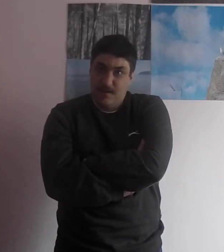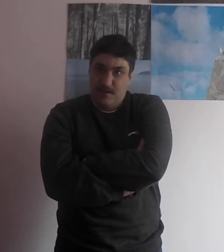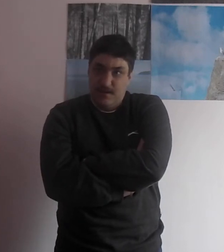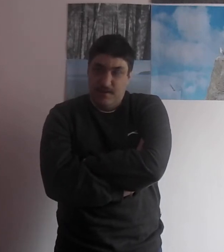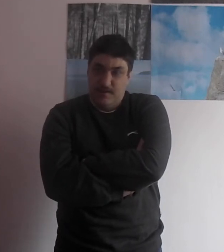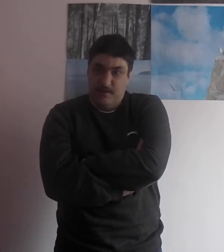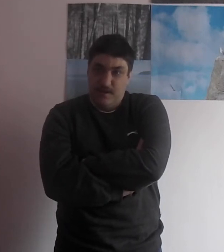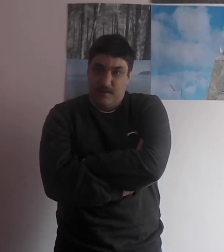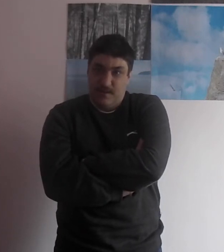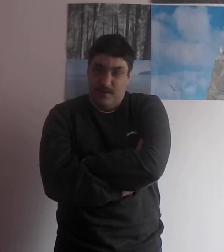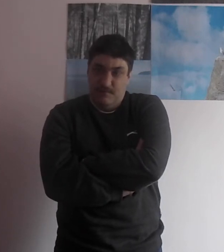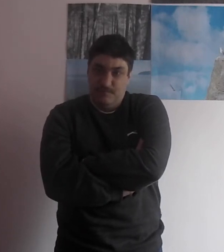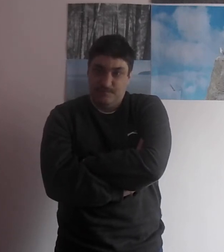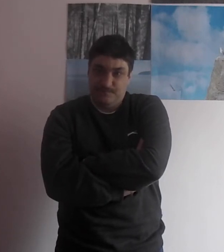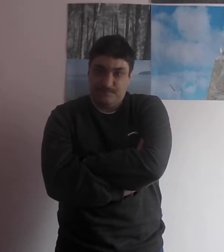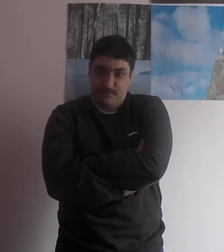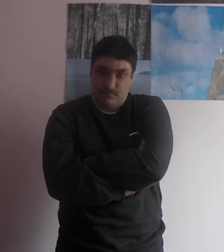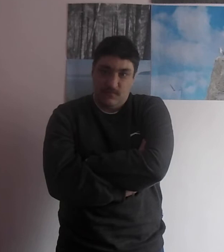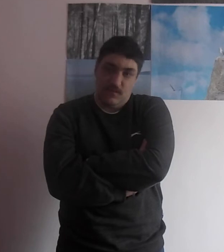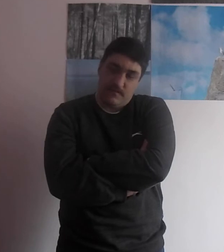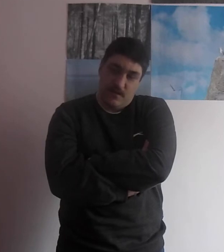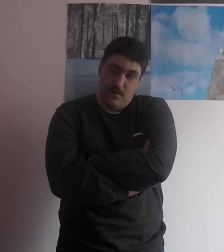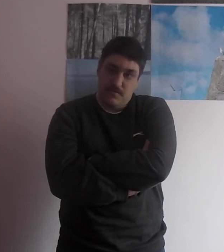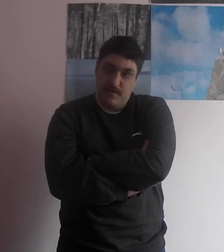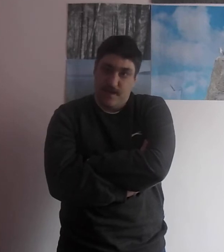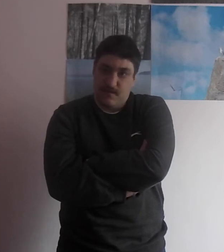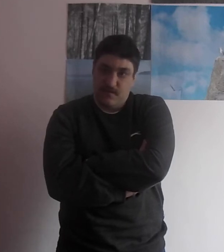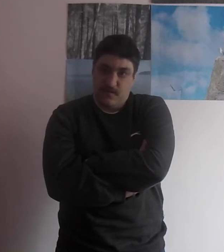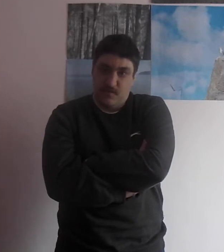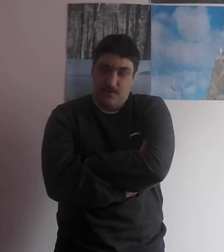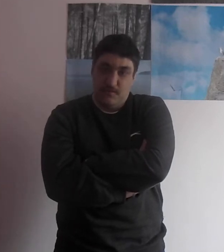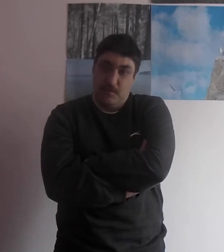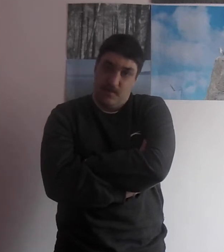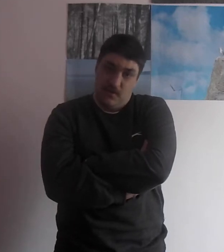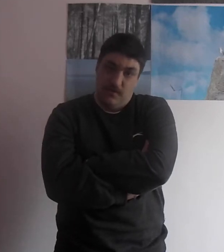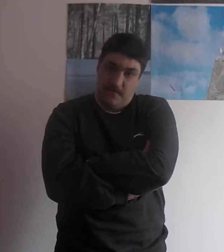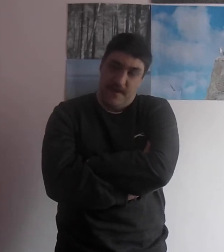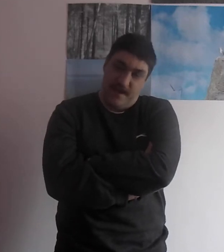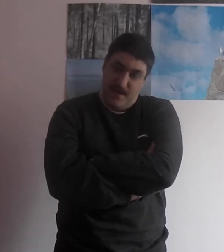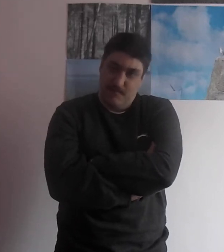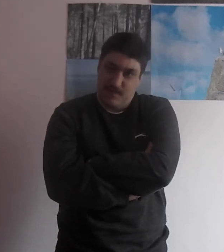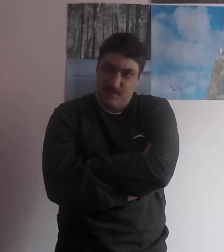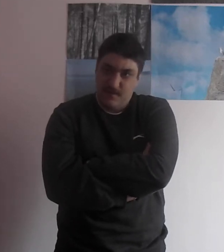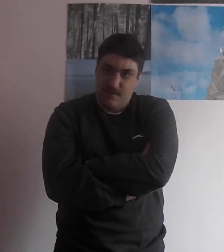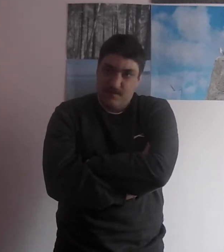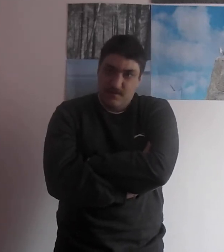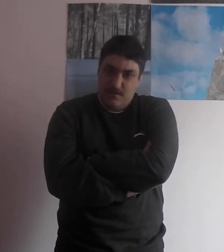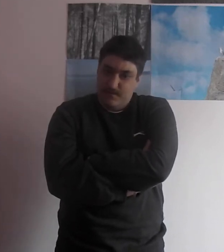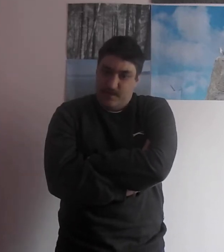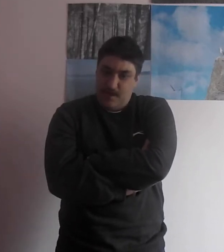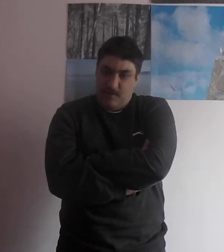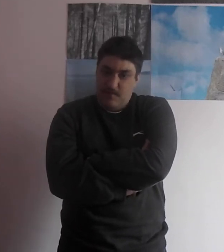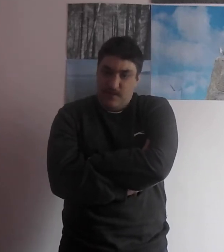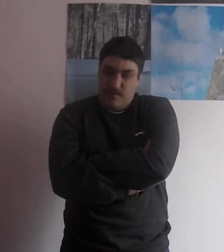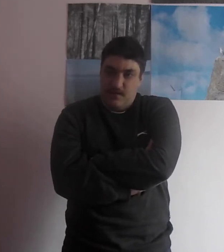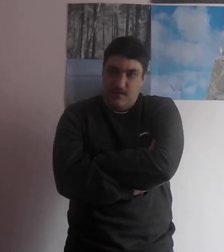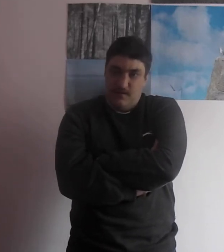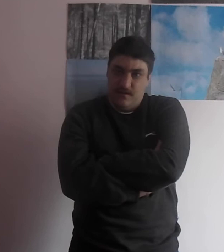in 2 days' time. To go to the store and buy more of their games. The game companies are doing